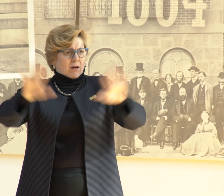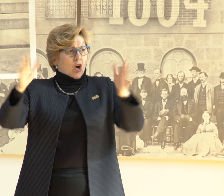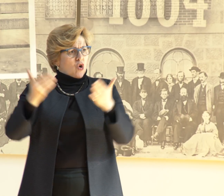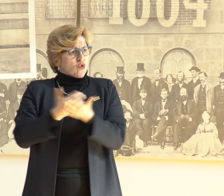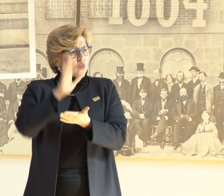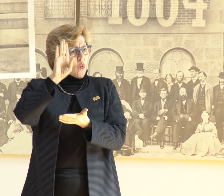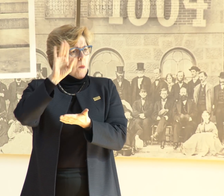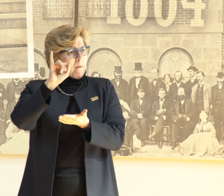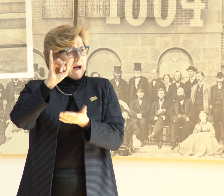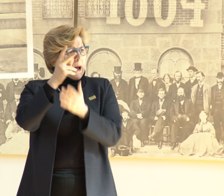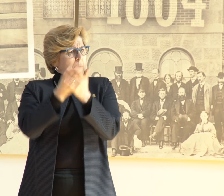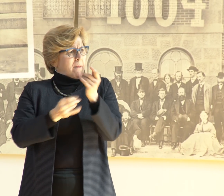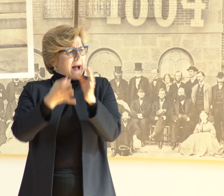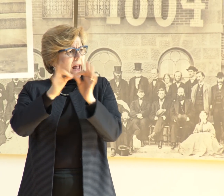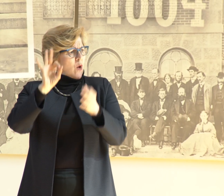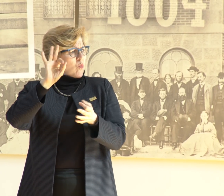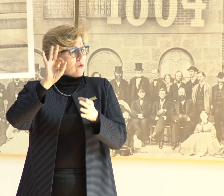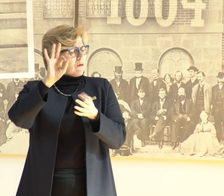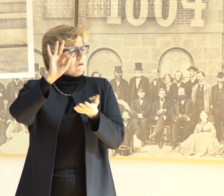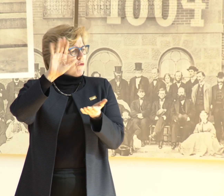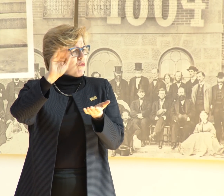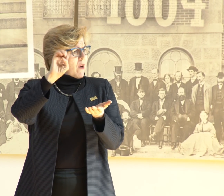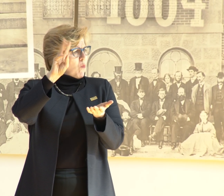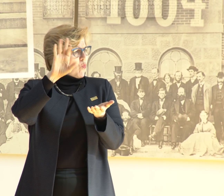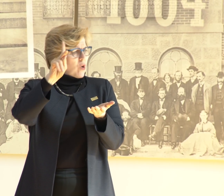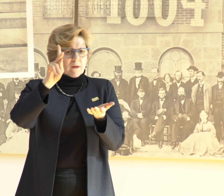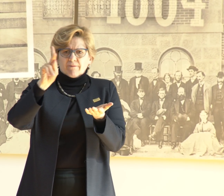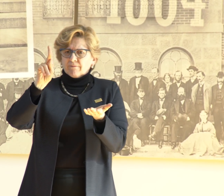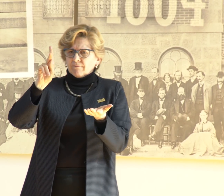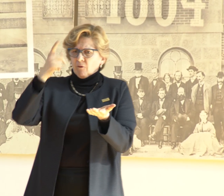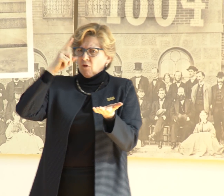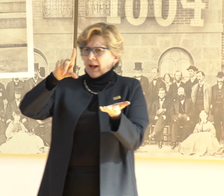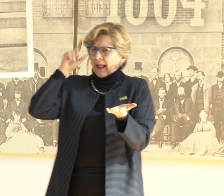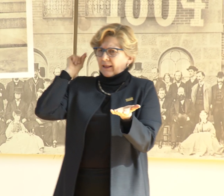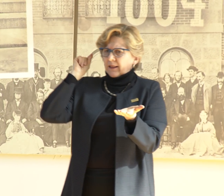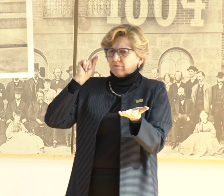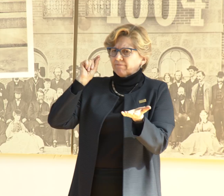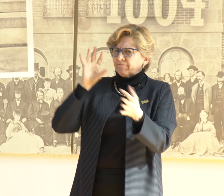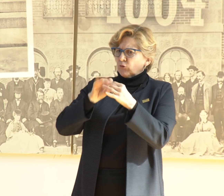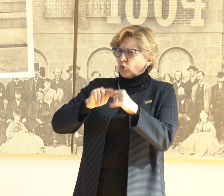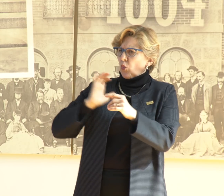Here at Gallaudet, we just released a new bilingual framework